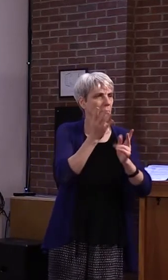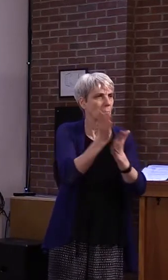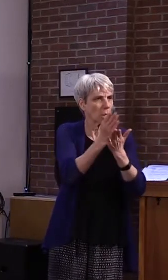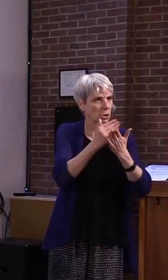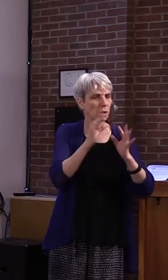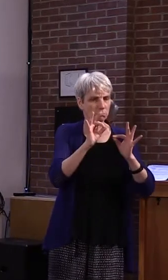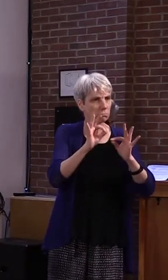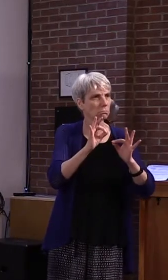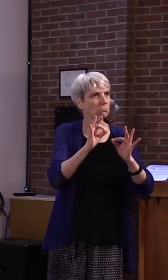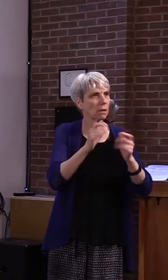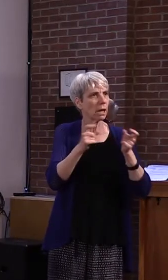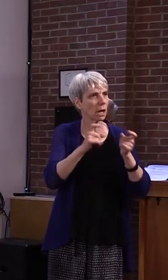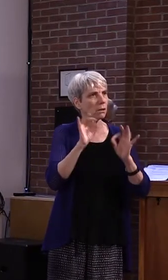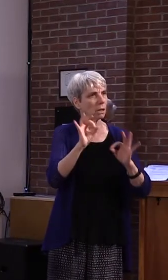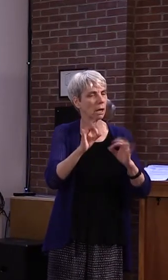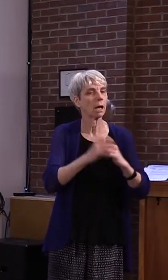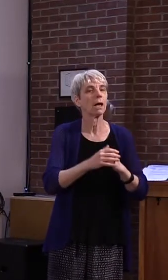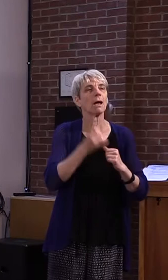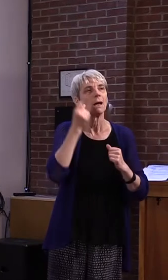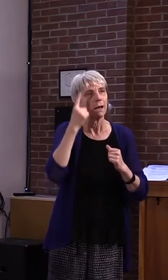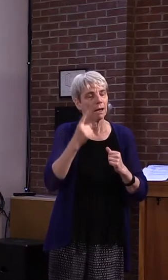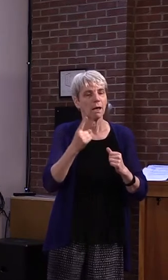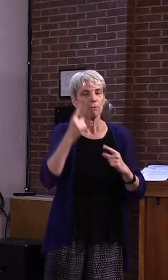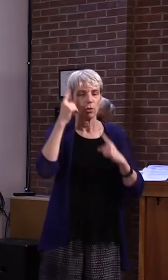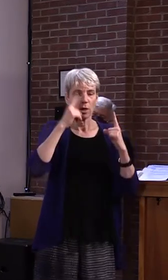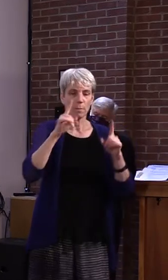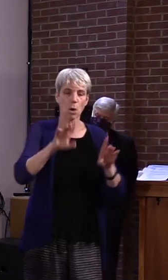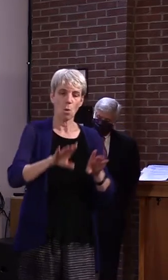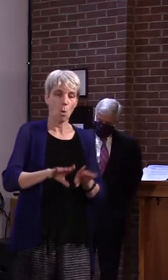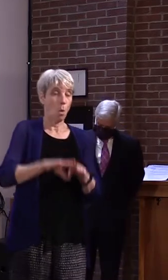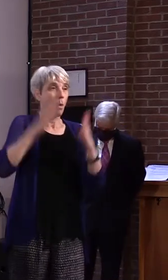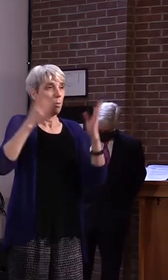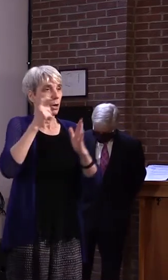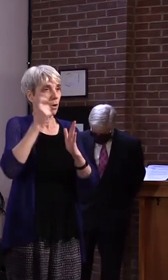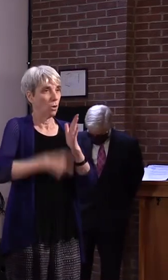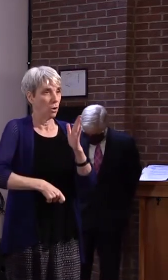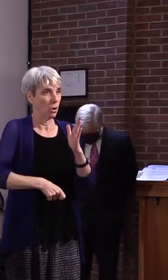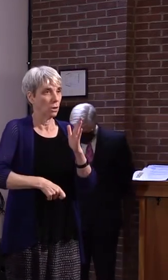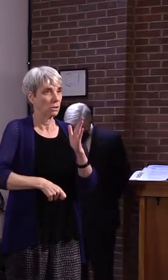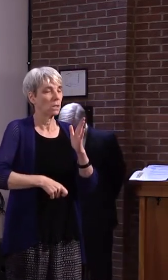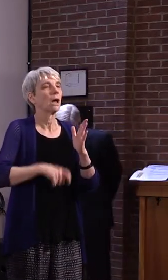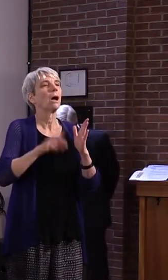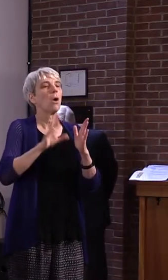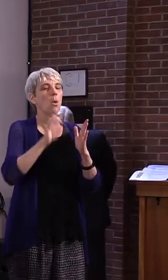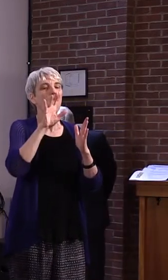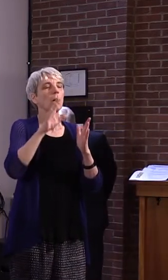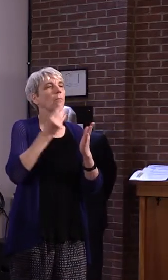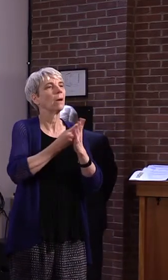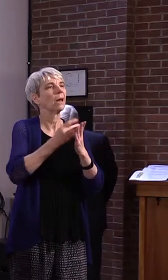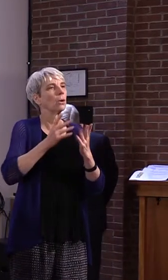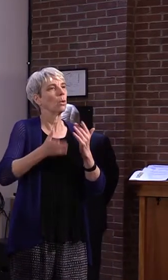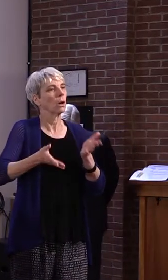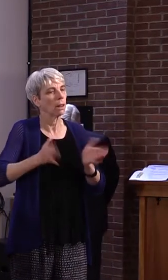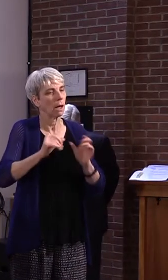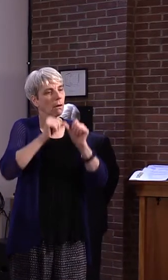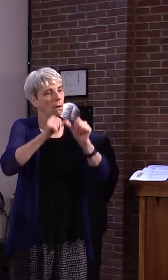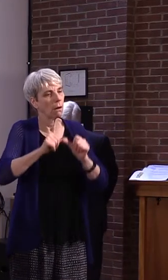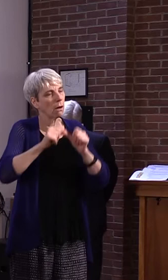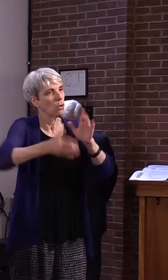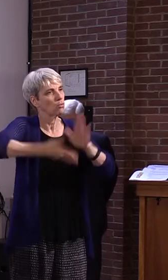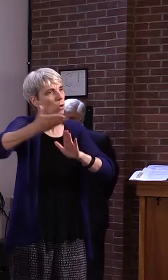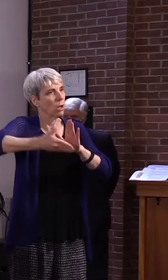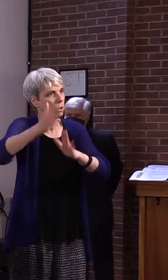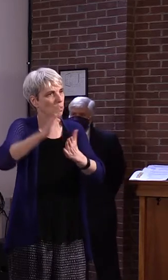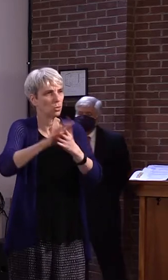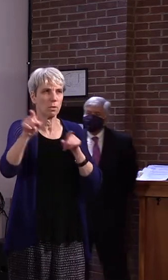draw a line between what are the reopening costs versus what are the longer term financial impact implications of the emergency. So I think for the moment, we're doing